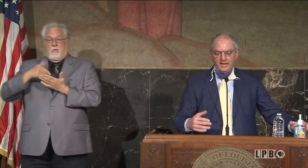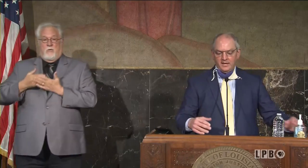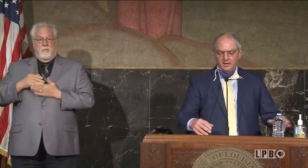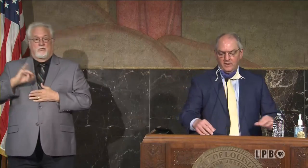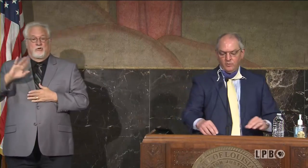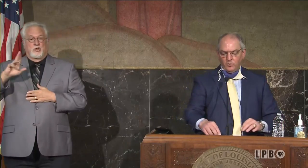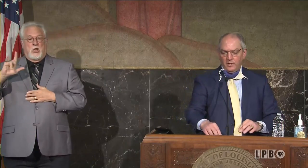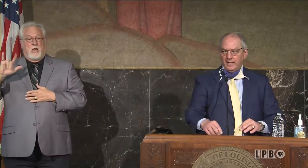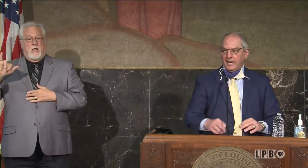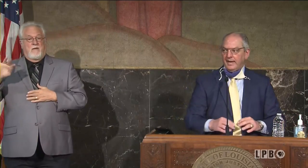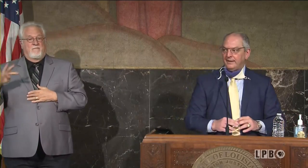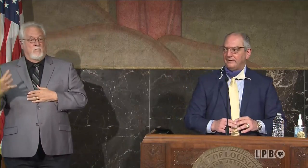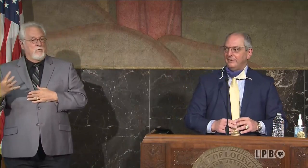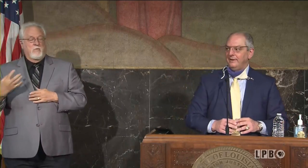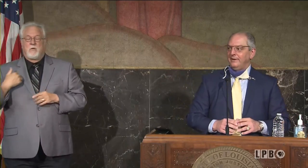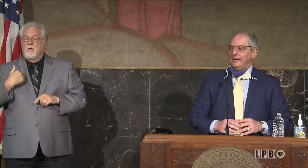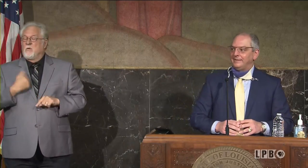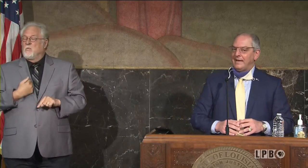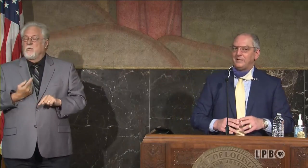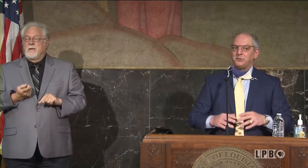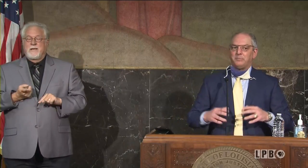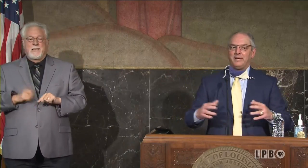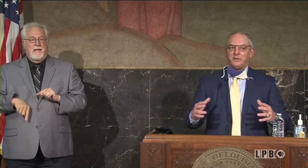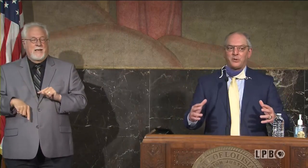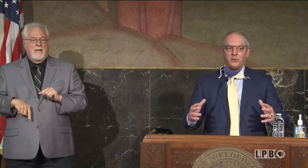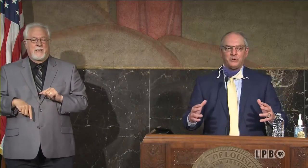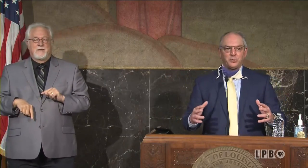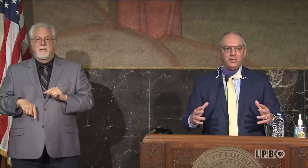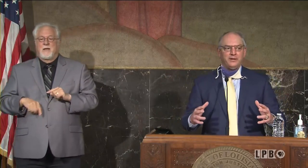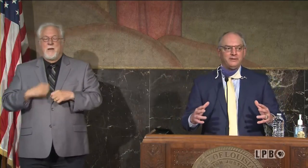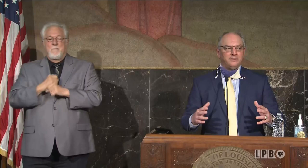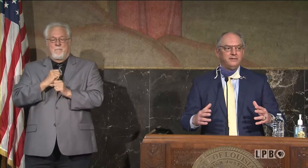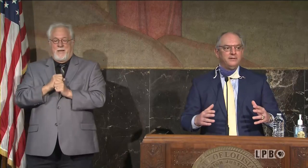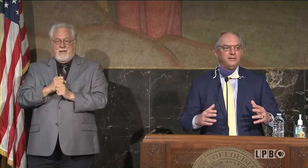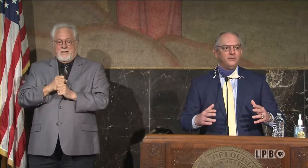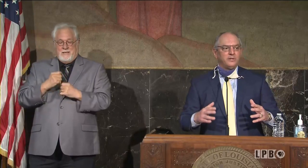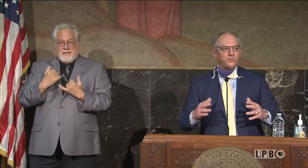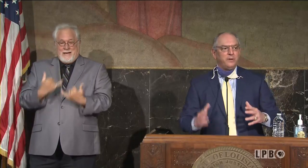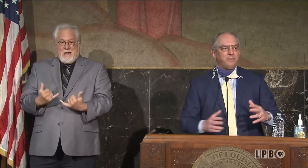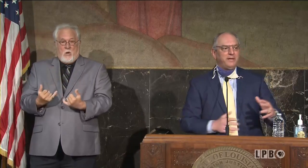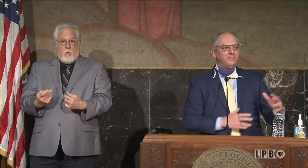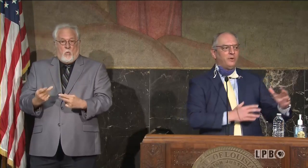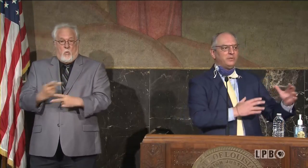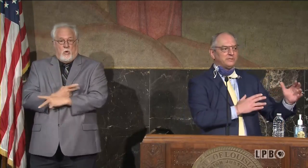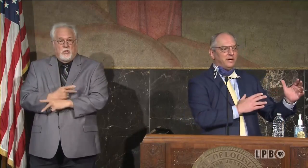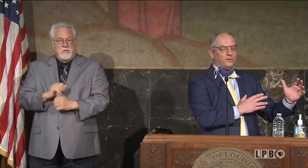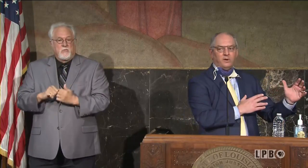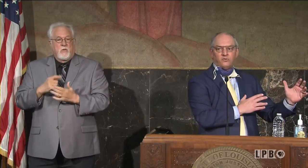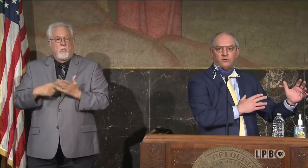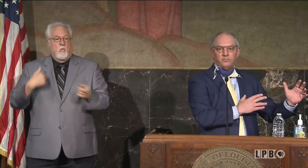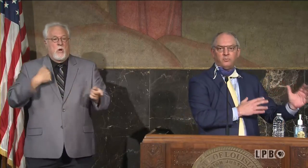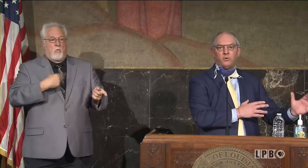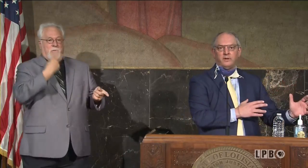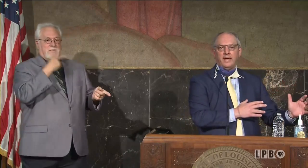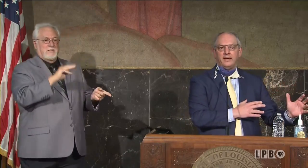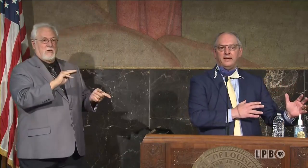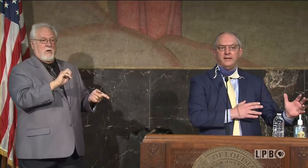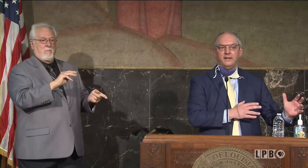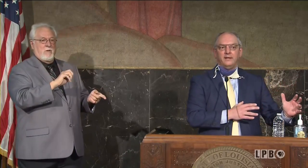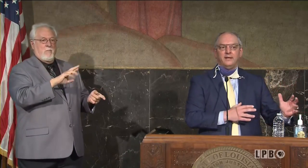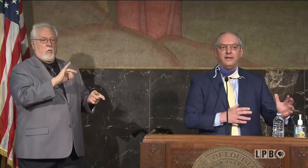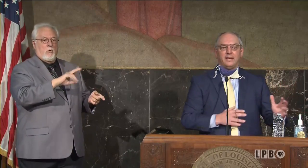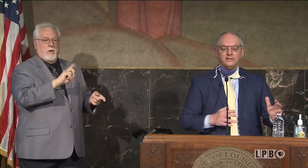July, and we really can't exacerbate the current trend with a repeat of what we saw over Memorial